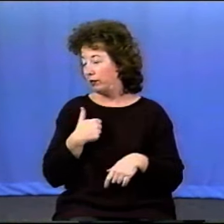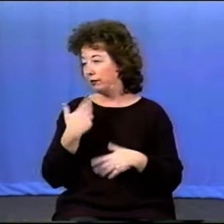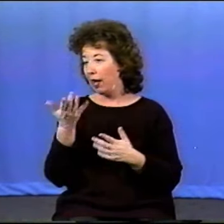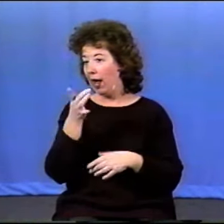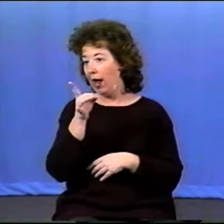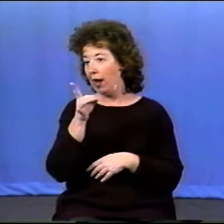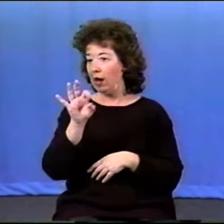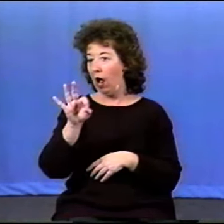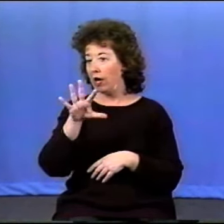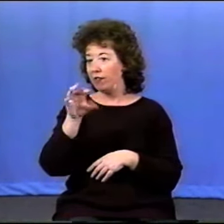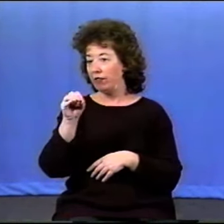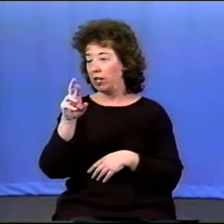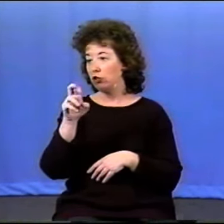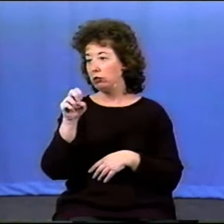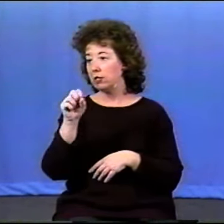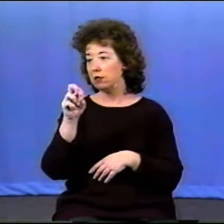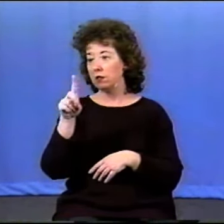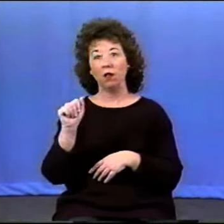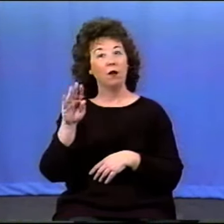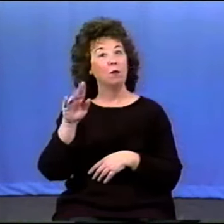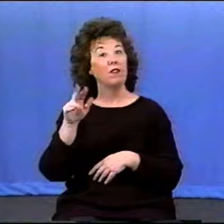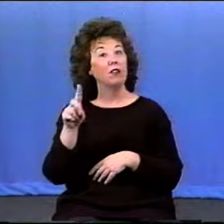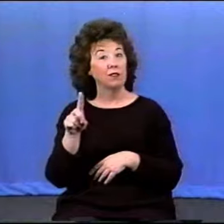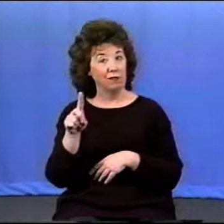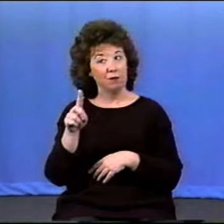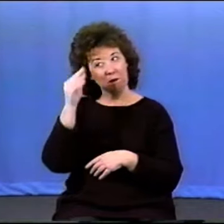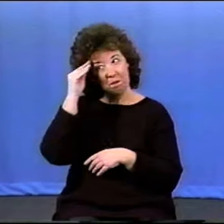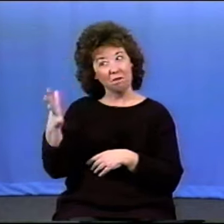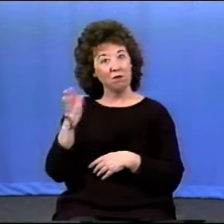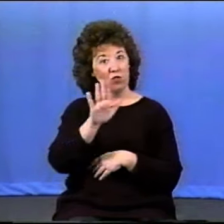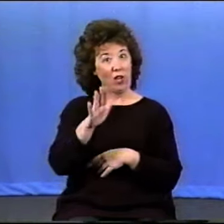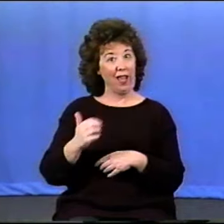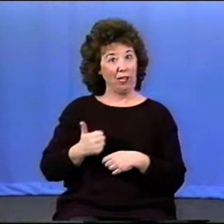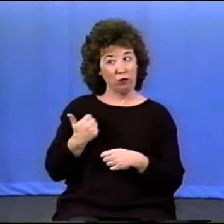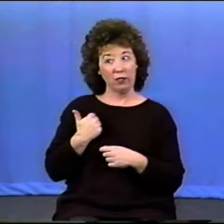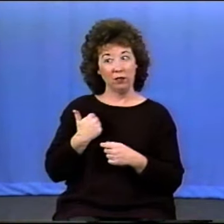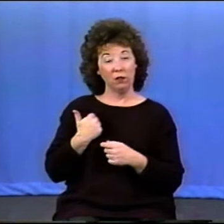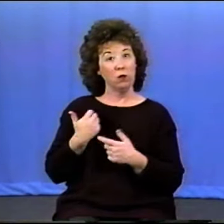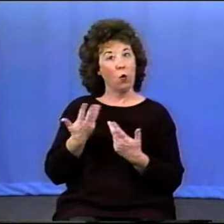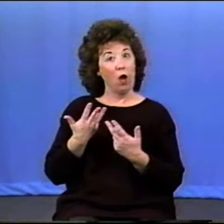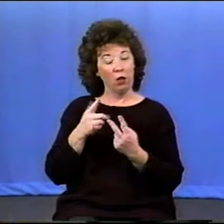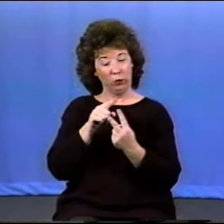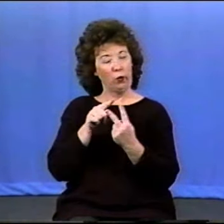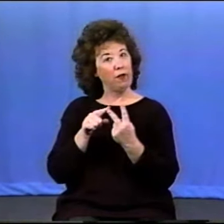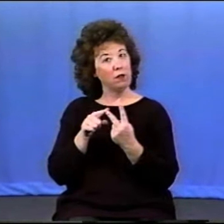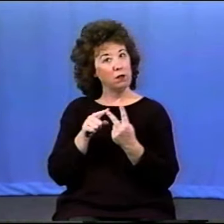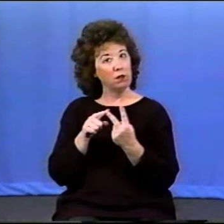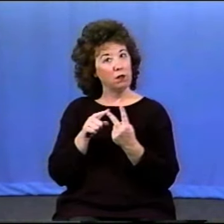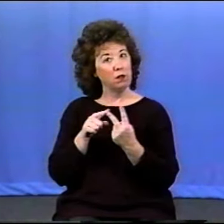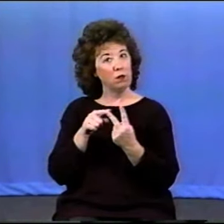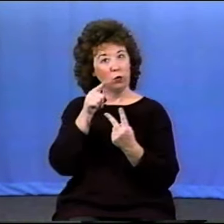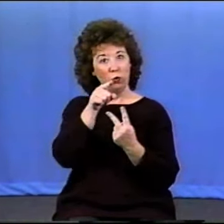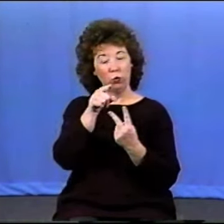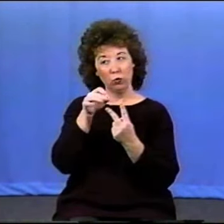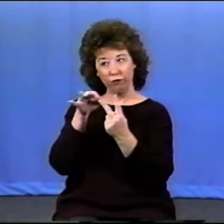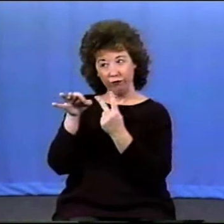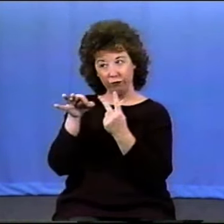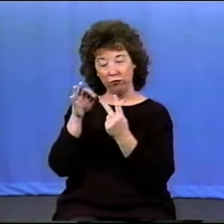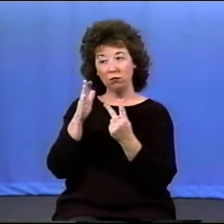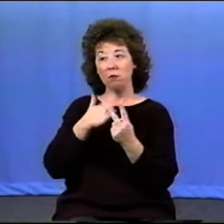8950 Reseda Boulevard. You're giving them 2 bits of information. When you say Reseda Boulevard,